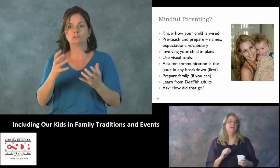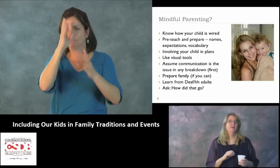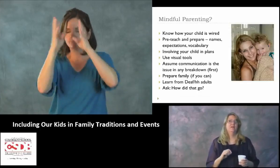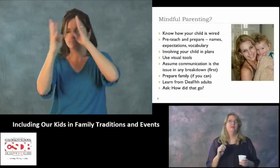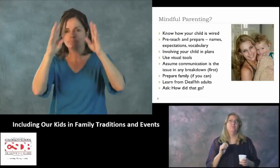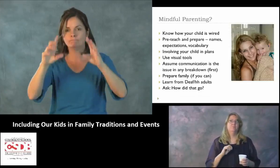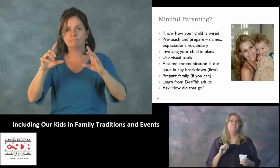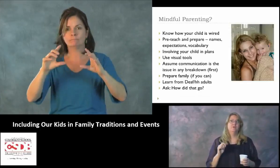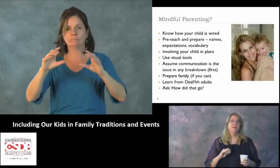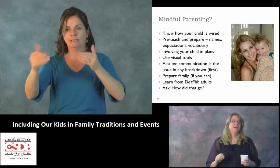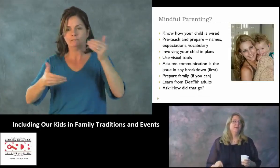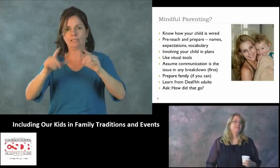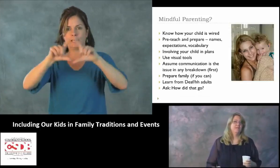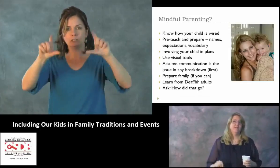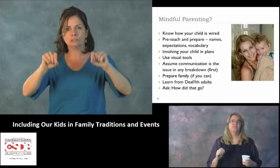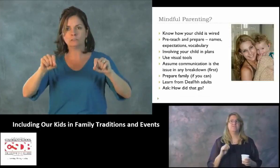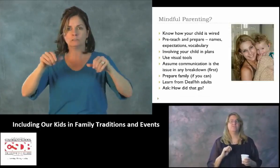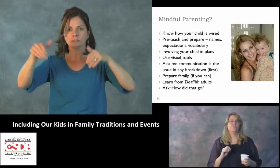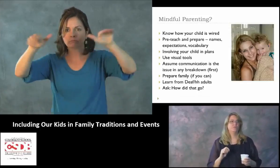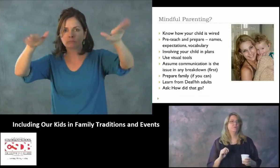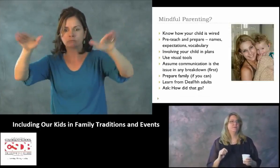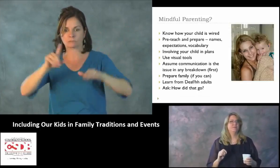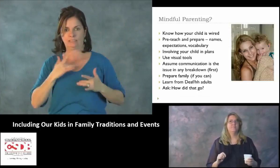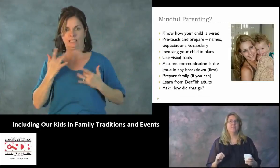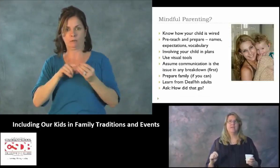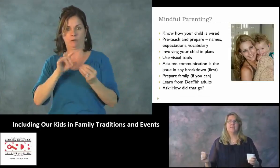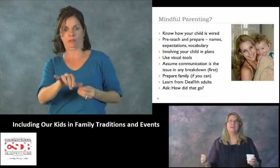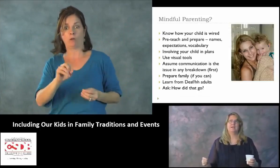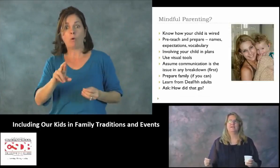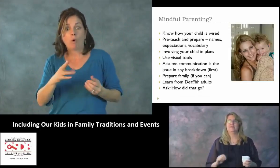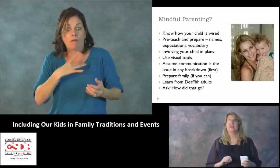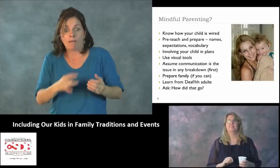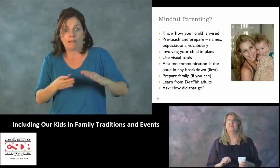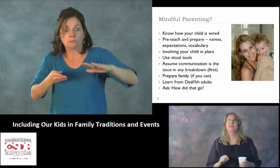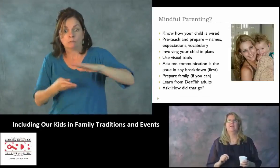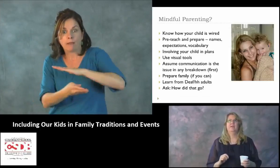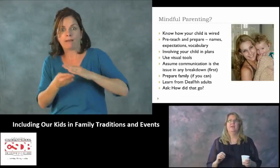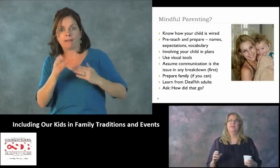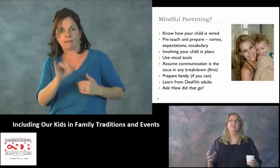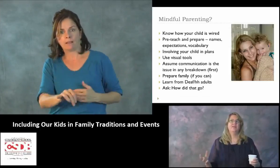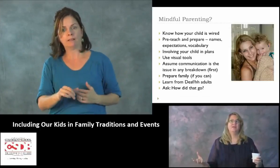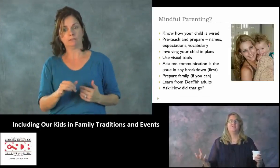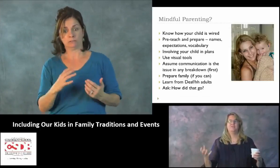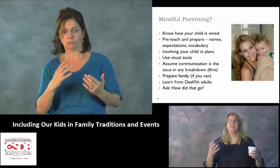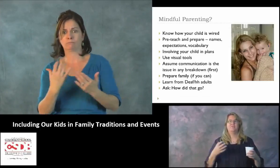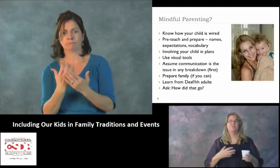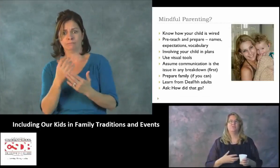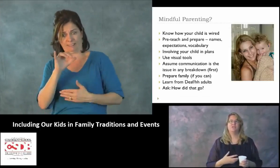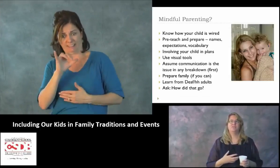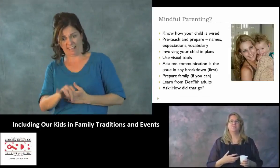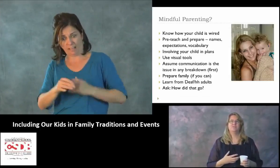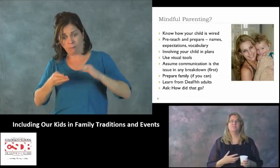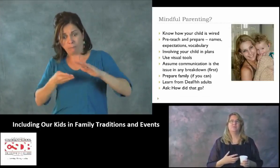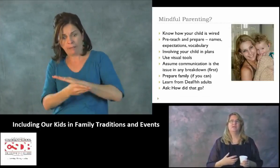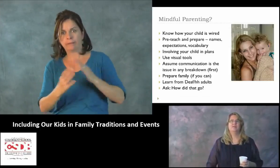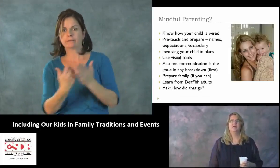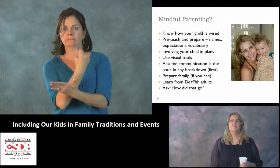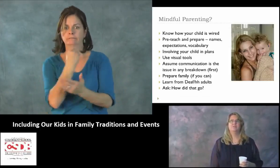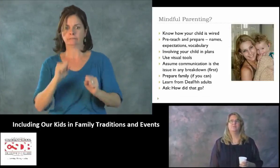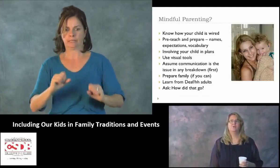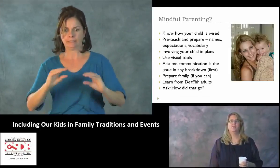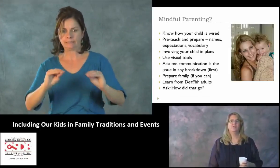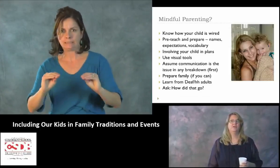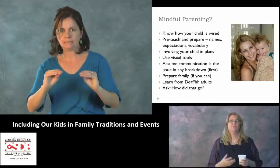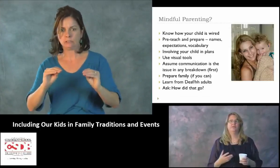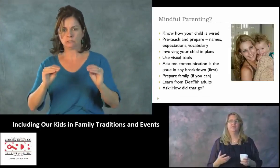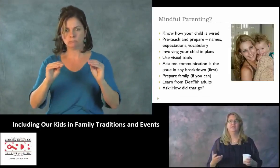about putting out invitations or doing some baking ahead of time. And that just gives you a chance to explain that